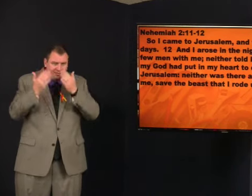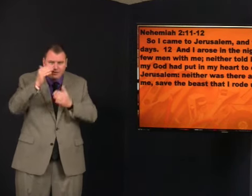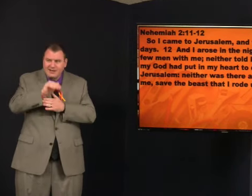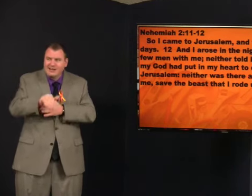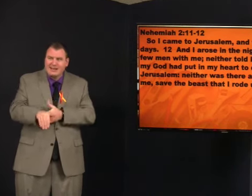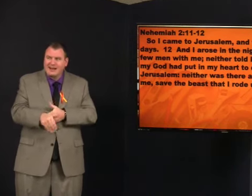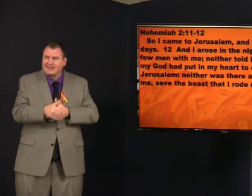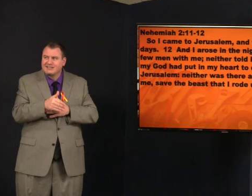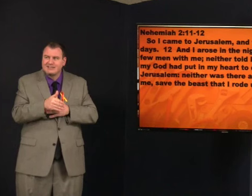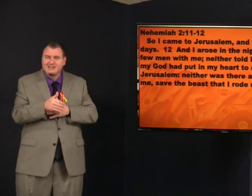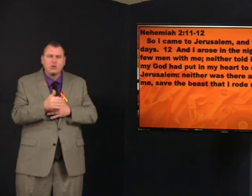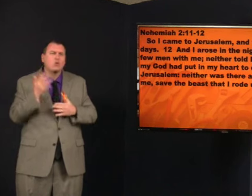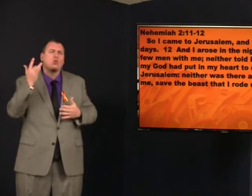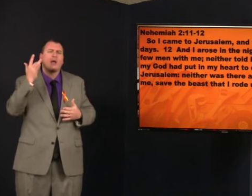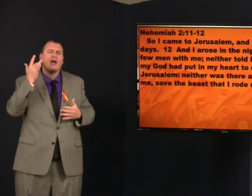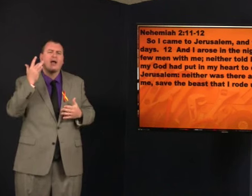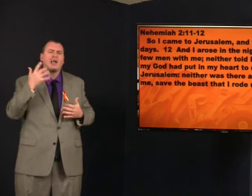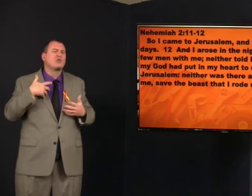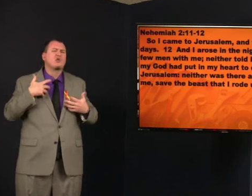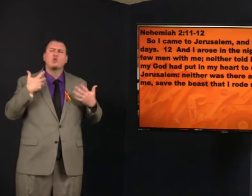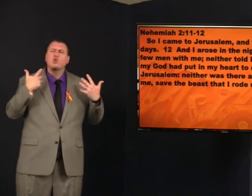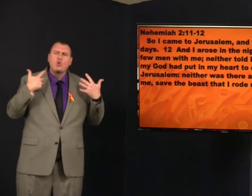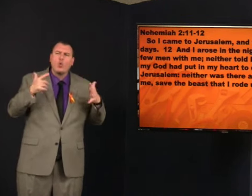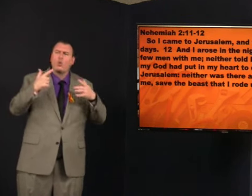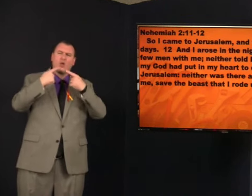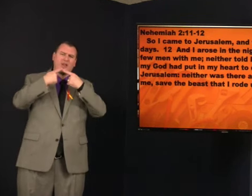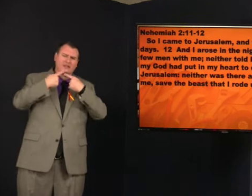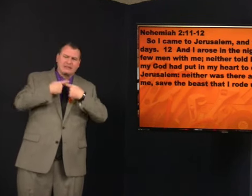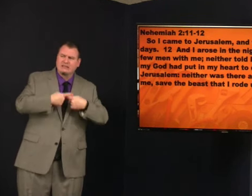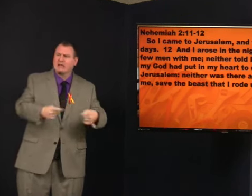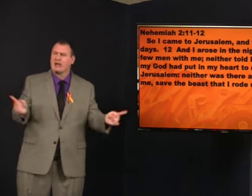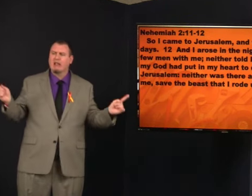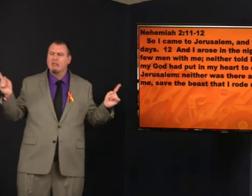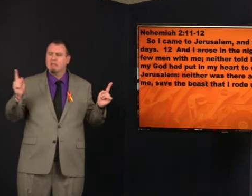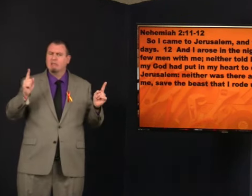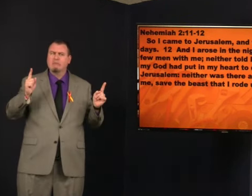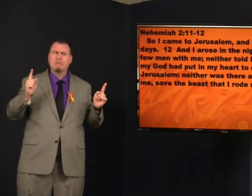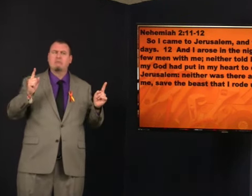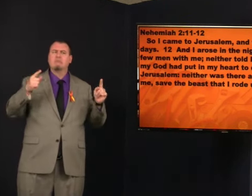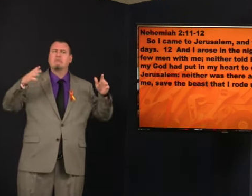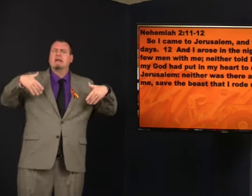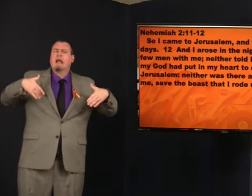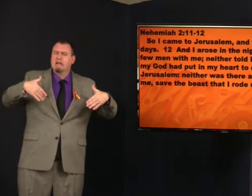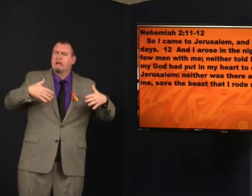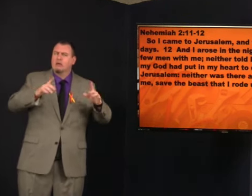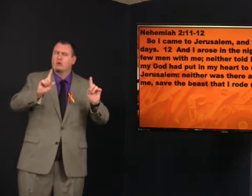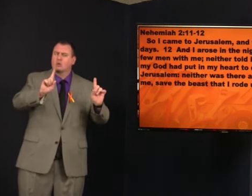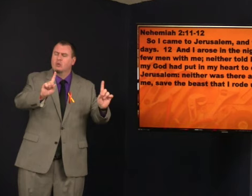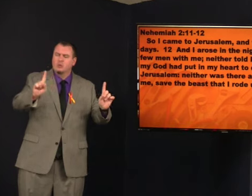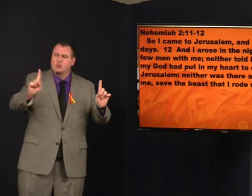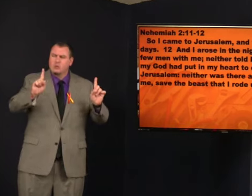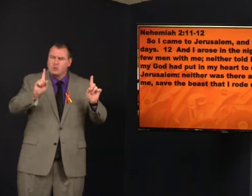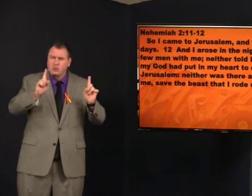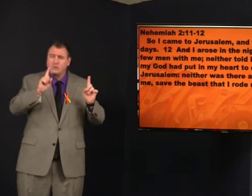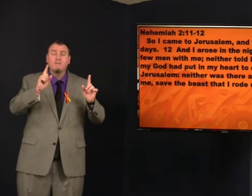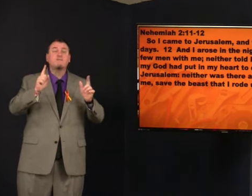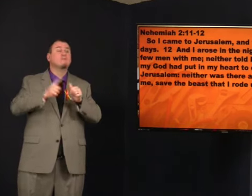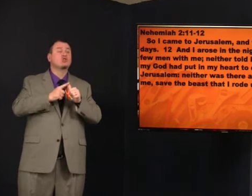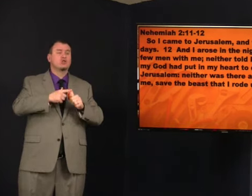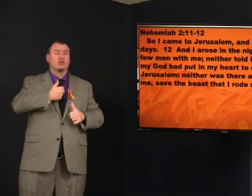And so when did he start working? Started working in the nighttime. He didn't take 3 days off. job, he started working at night because he didn't